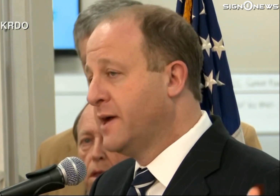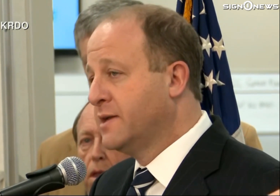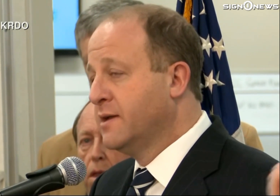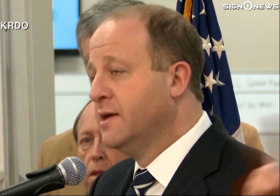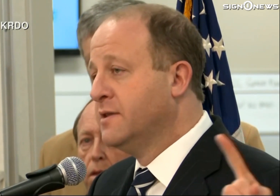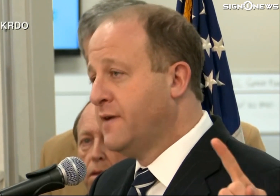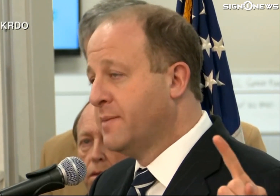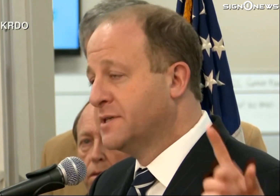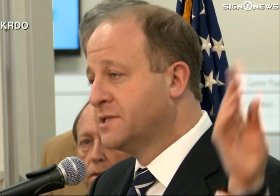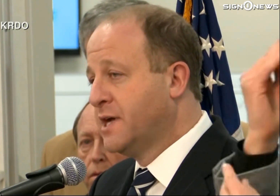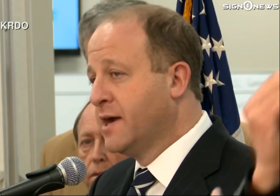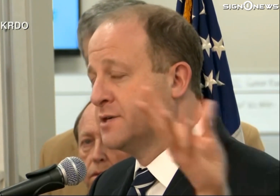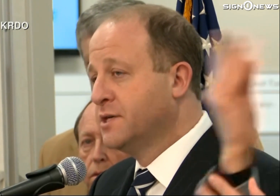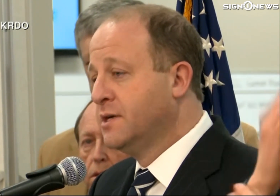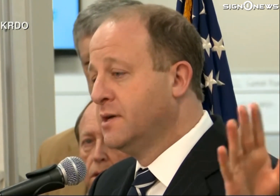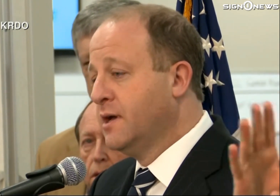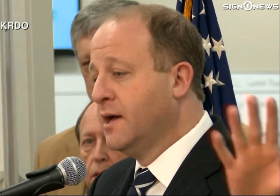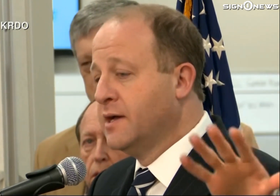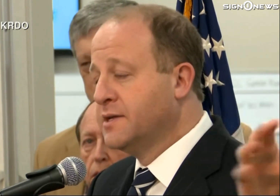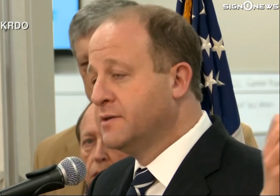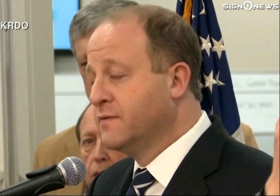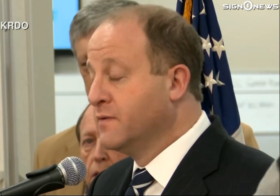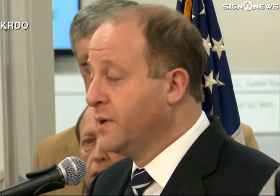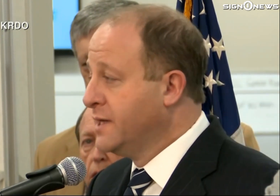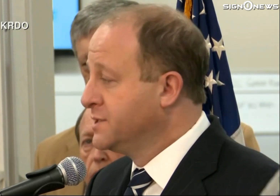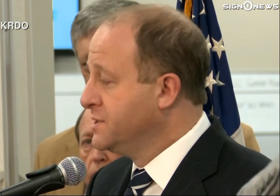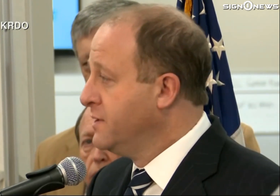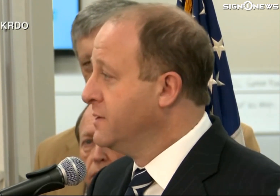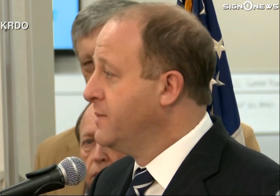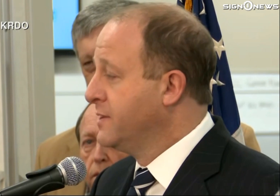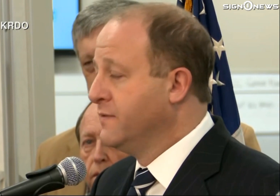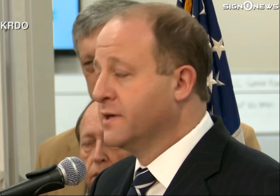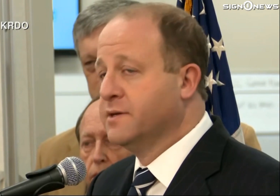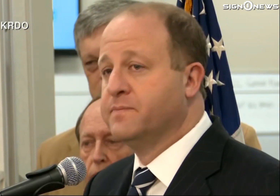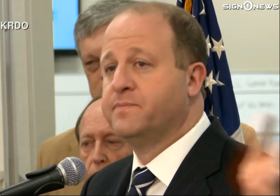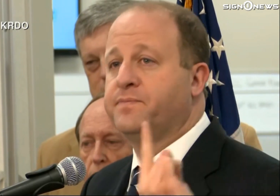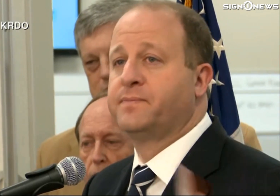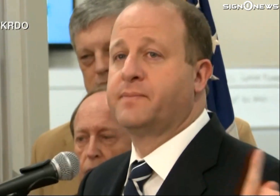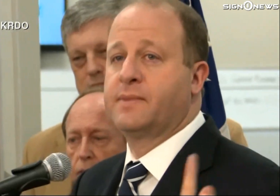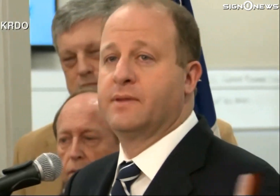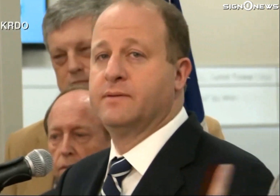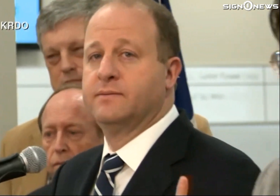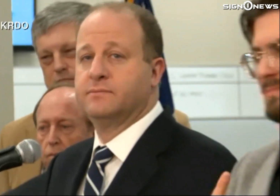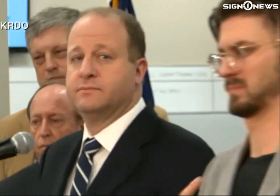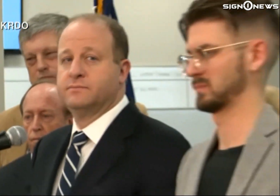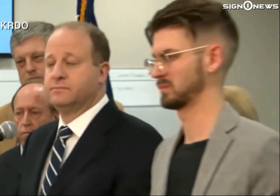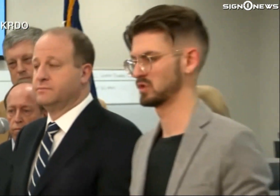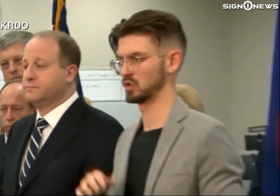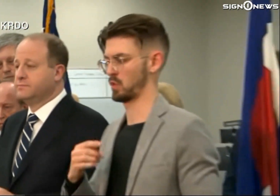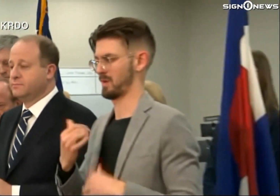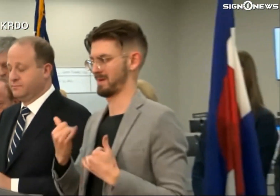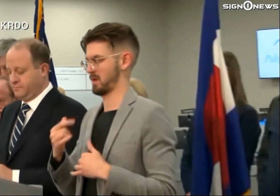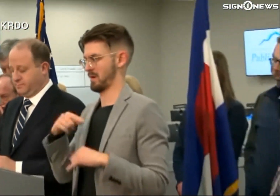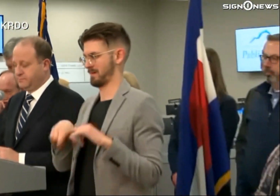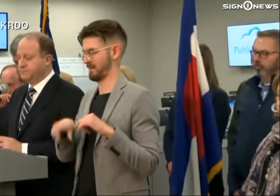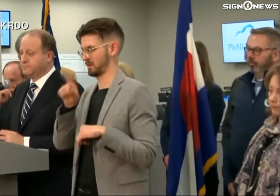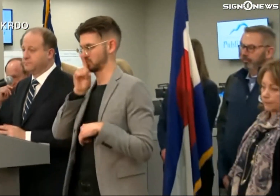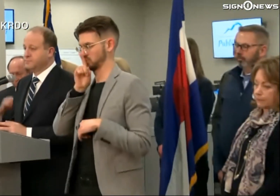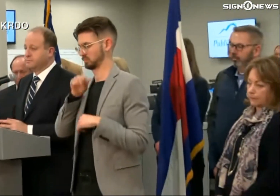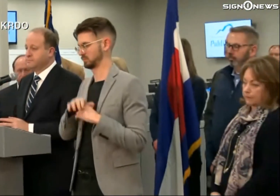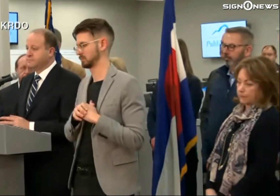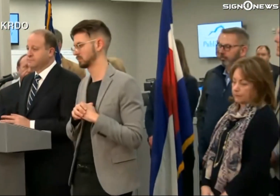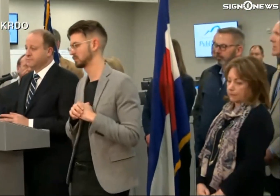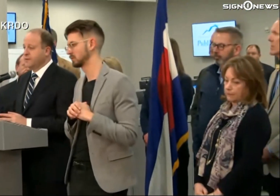while respecting the family's desires for what else is known about the victim. Because of the situation in Washington with